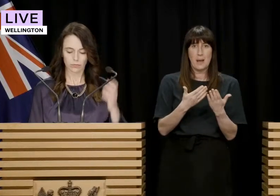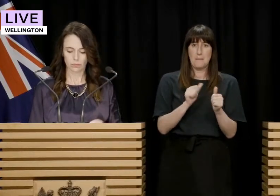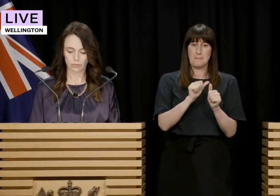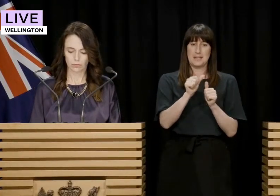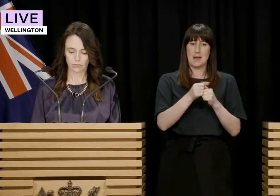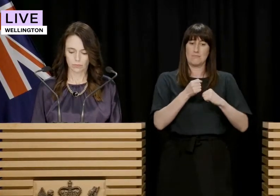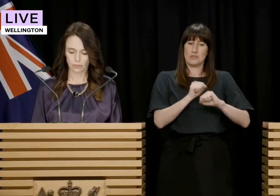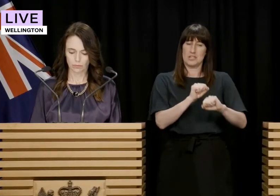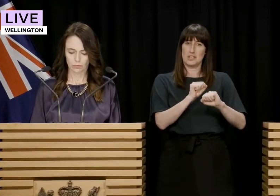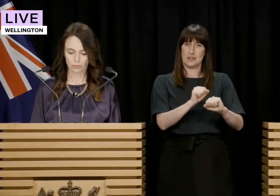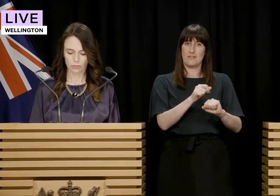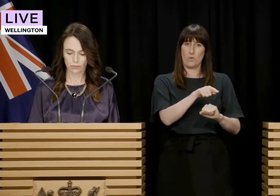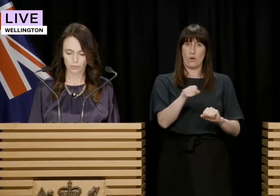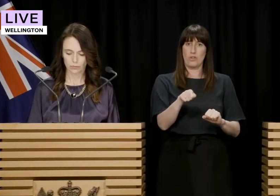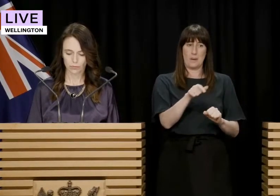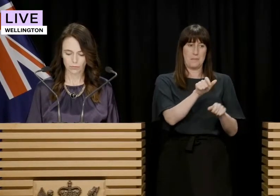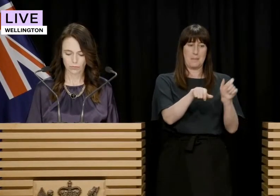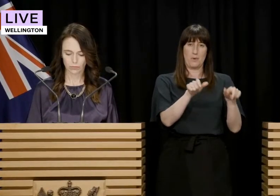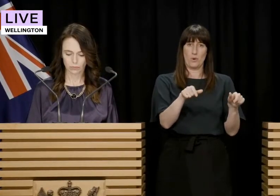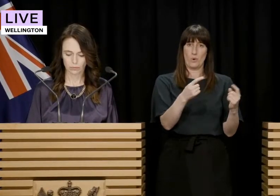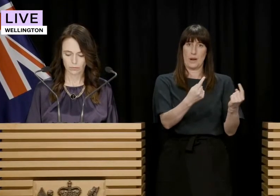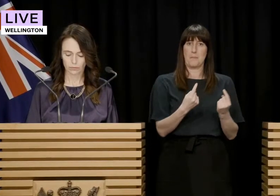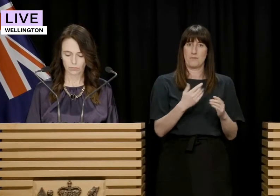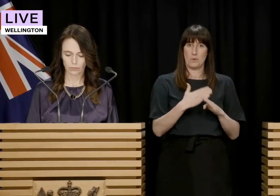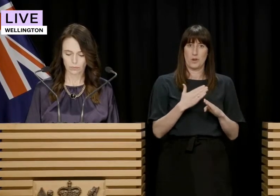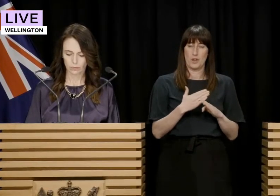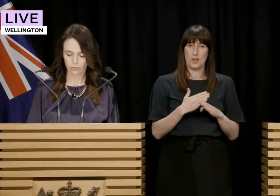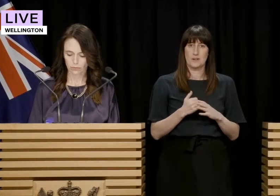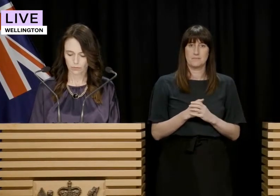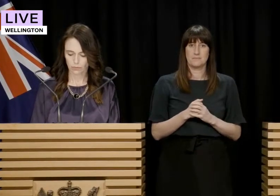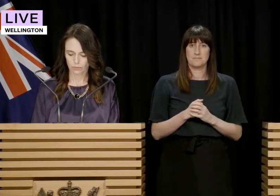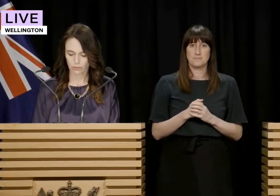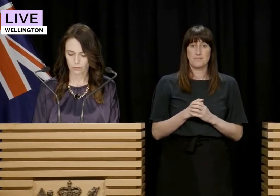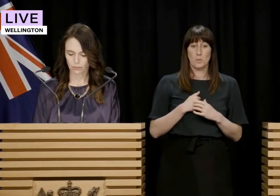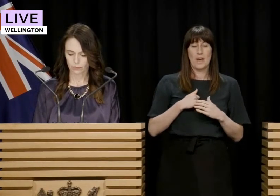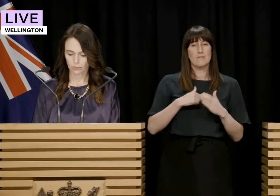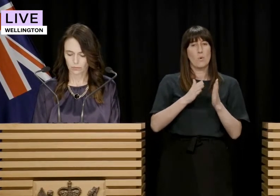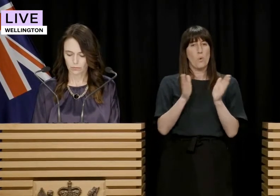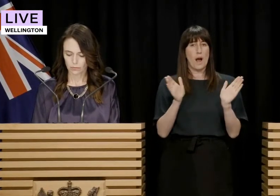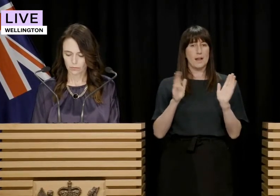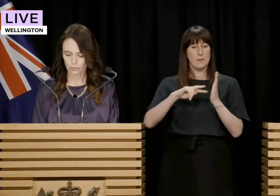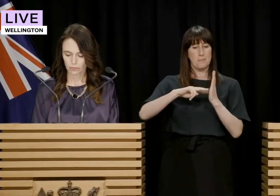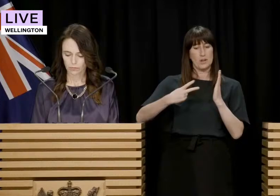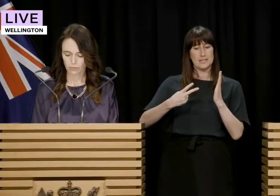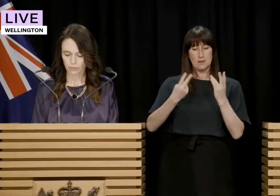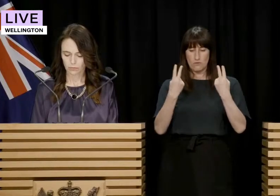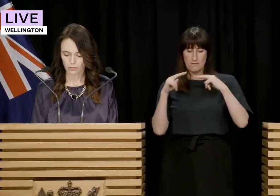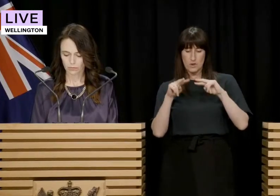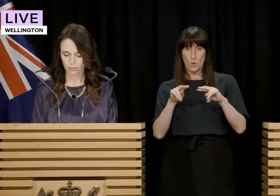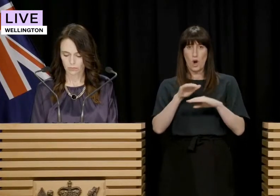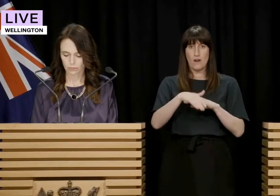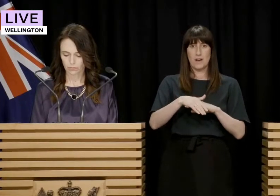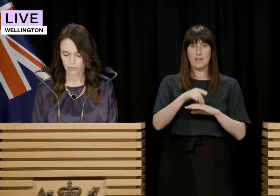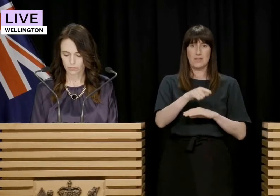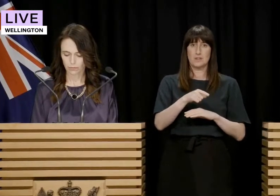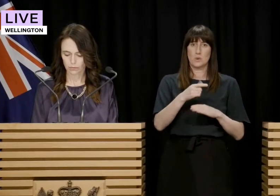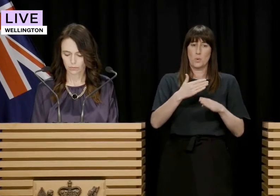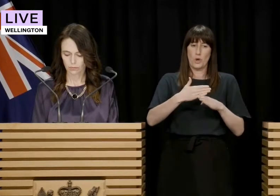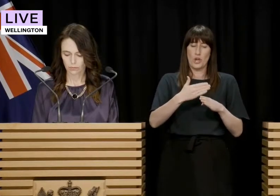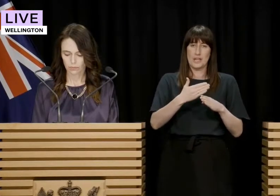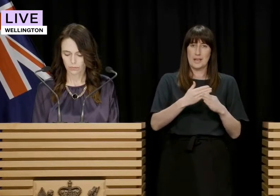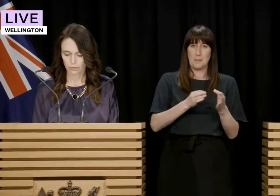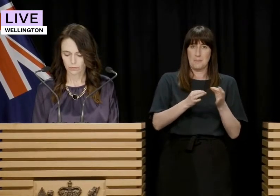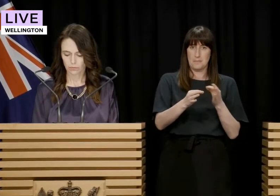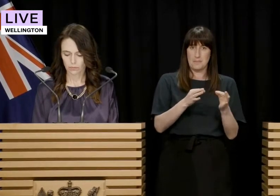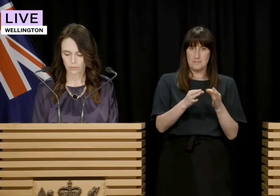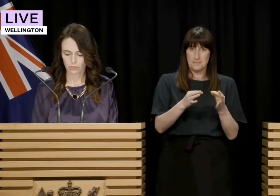to workers. This work is in addition to our wider policy review to improve the RSE scheme for workers that we've previously signalled will